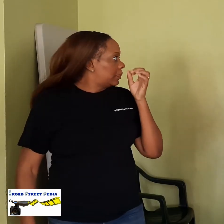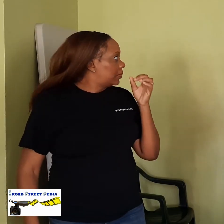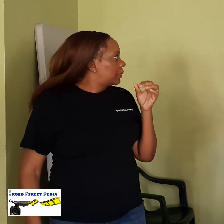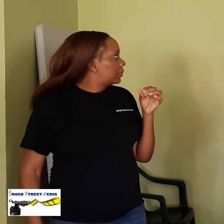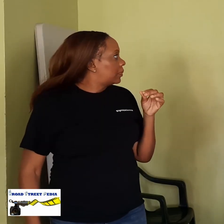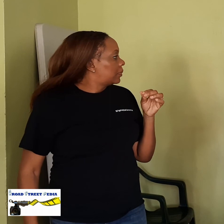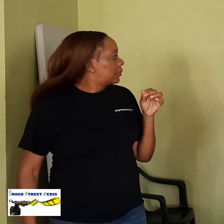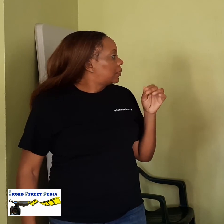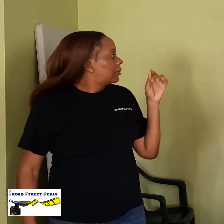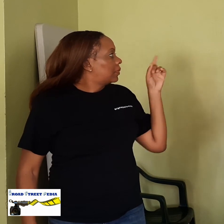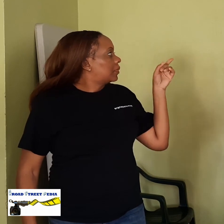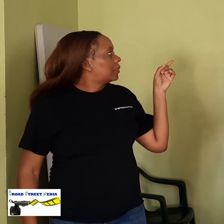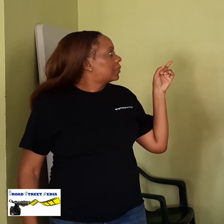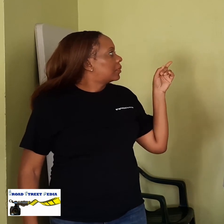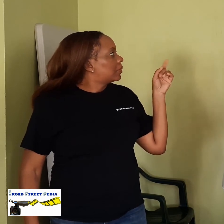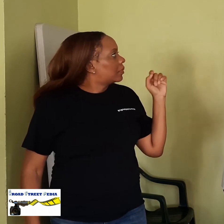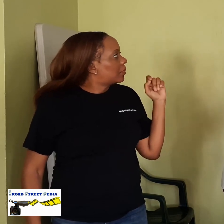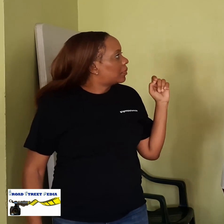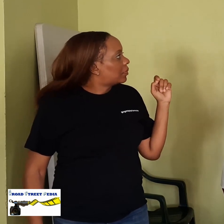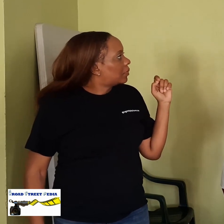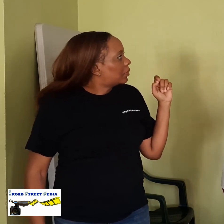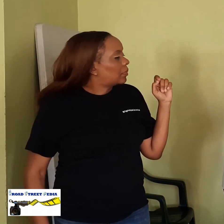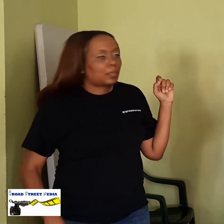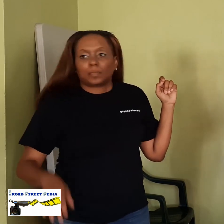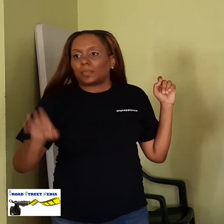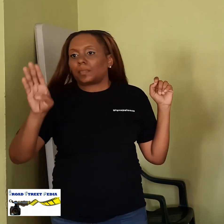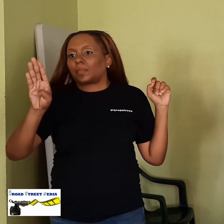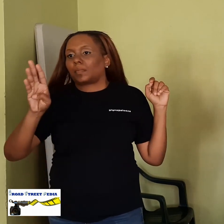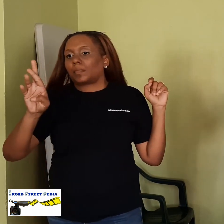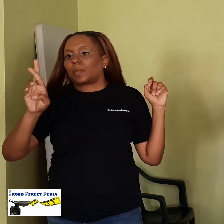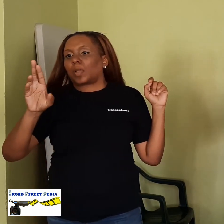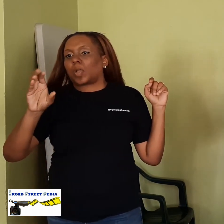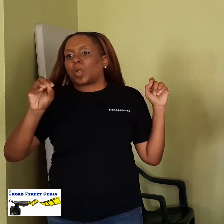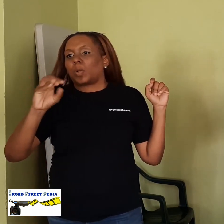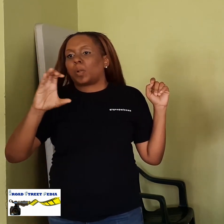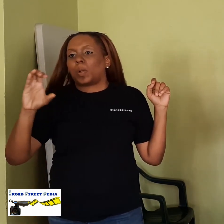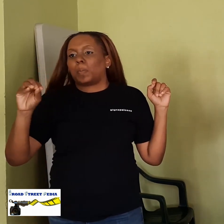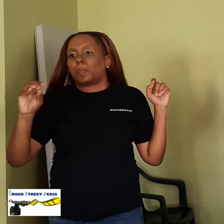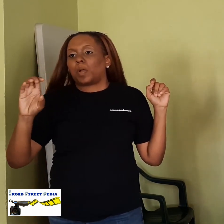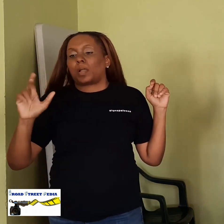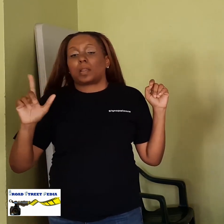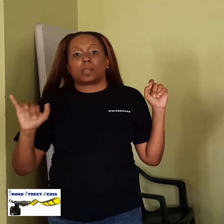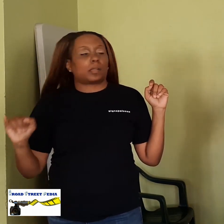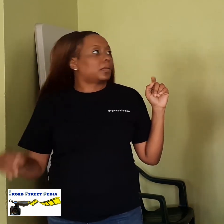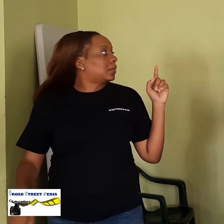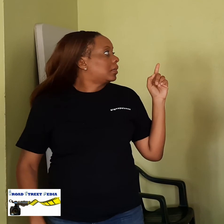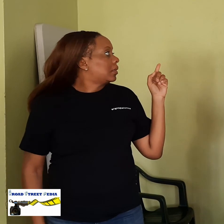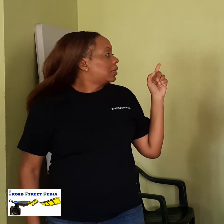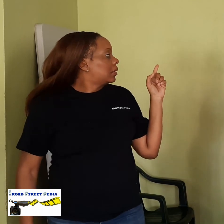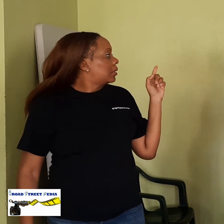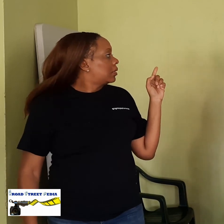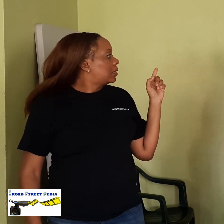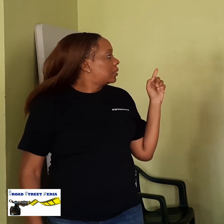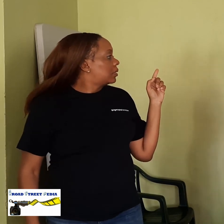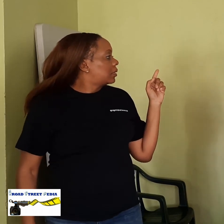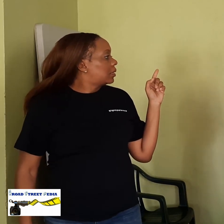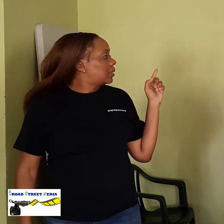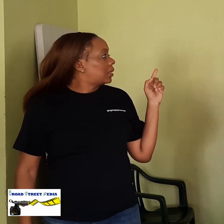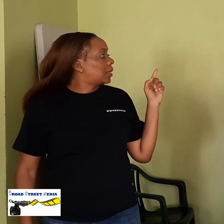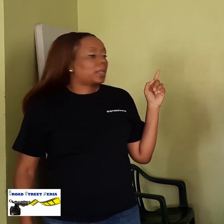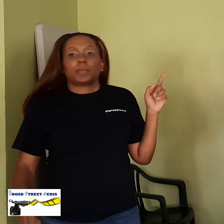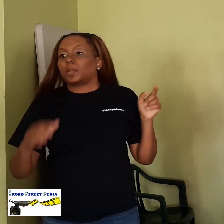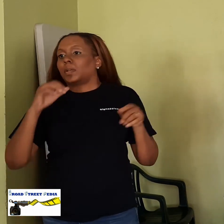No, we're showing a broccoli that was stored under not the right temperature. We're saying the temperature was supposed to be 4